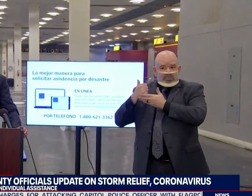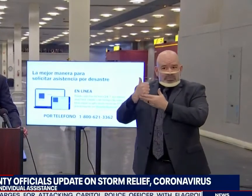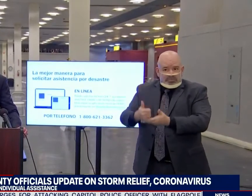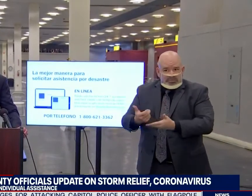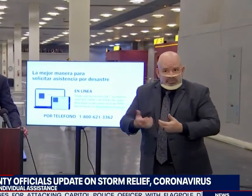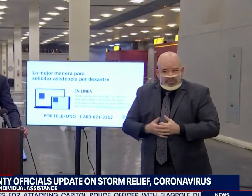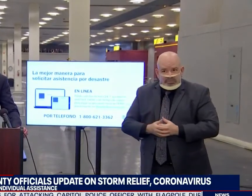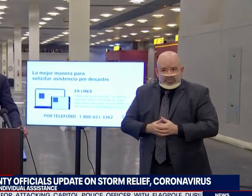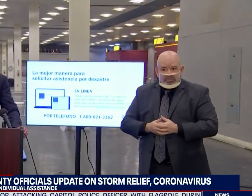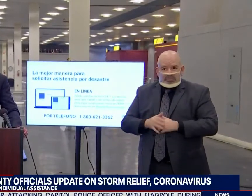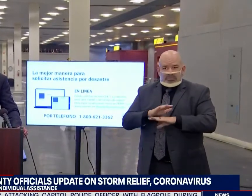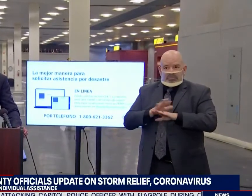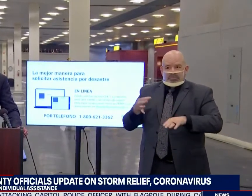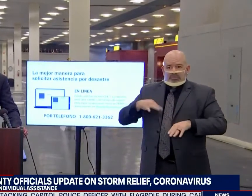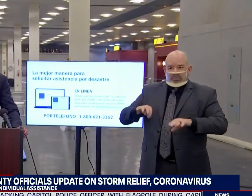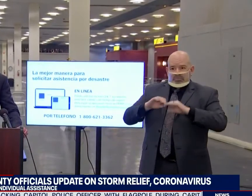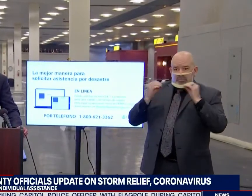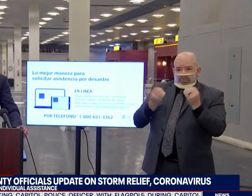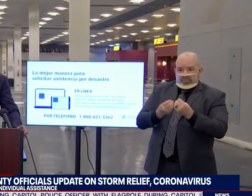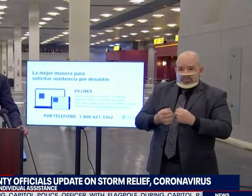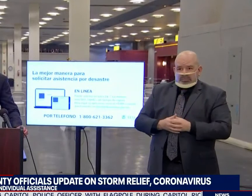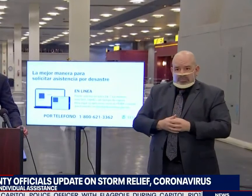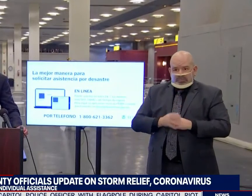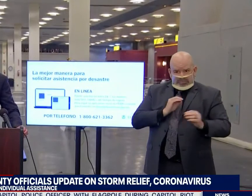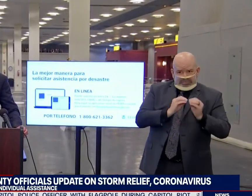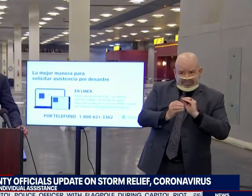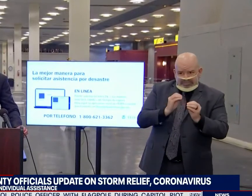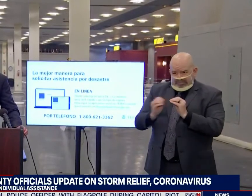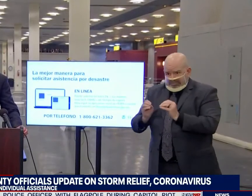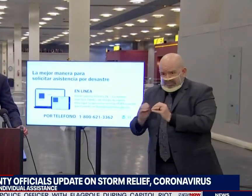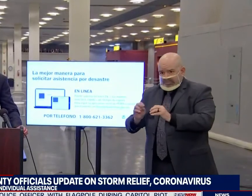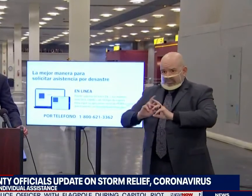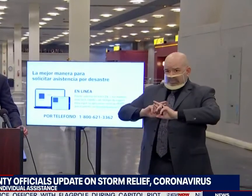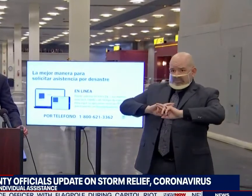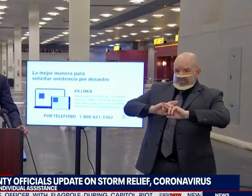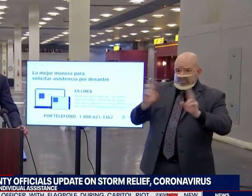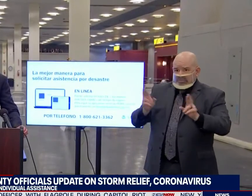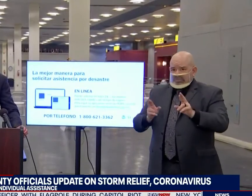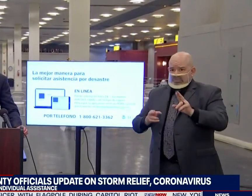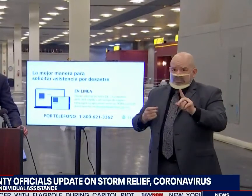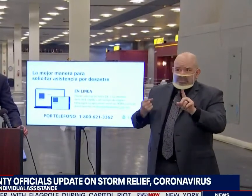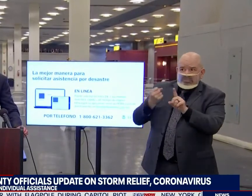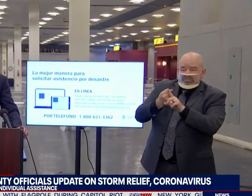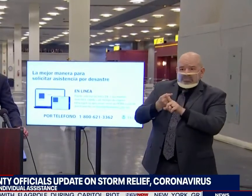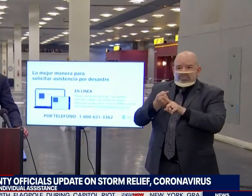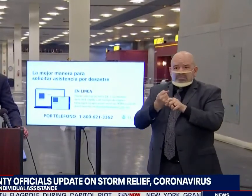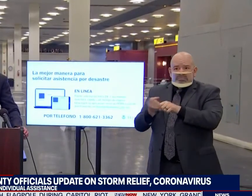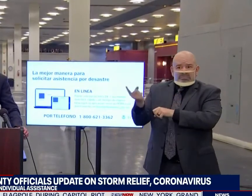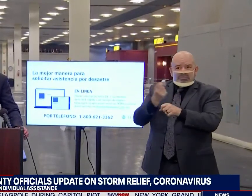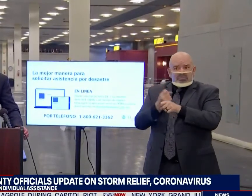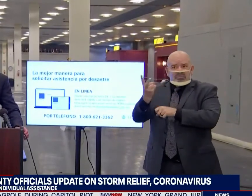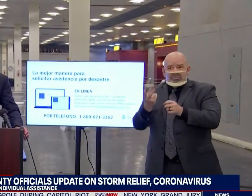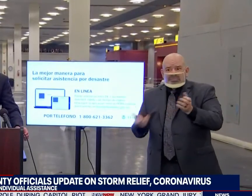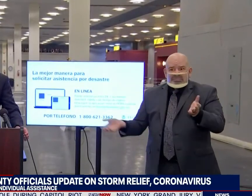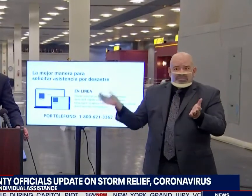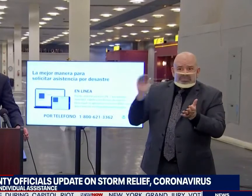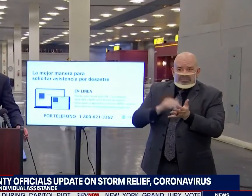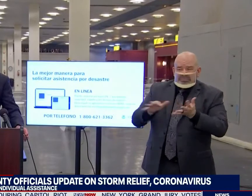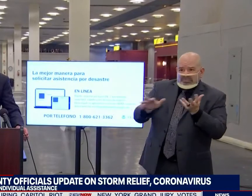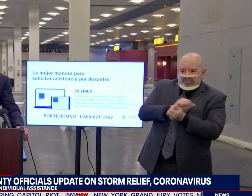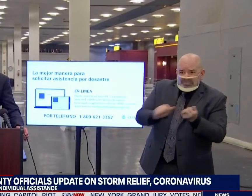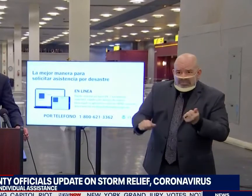protect, prevent, or minimize the same type of disaster damage or from occurring in the future. And